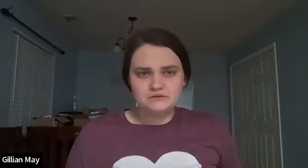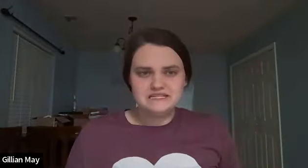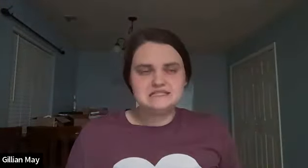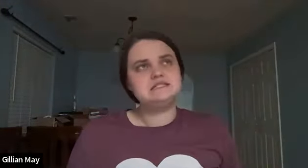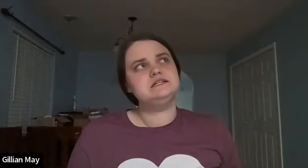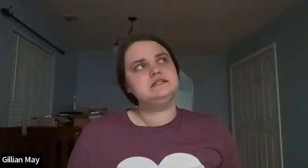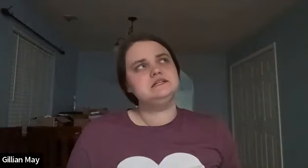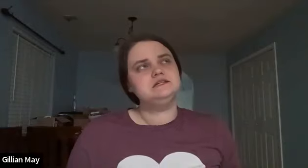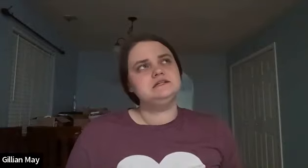Accountant.